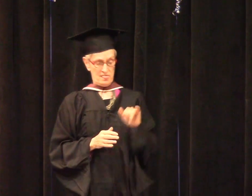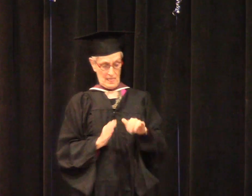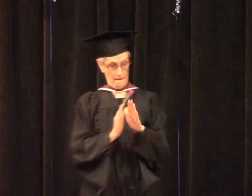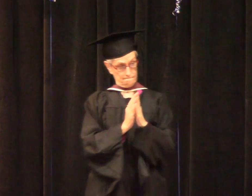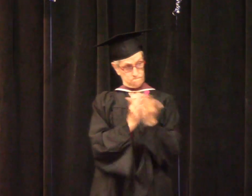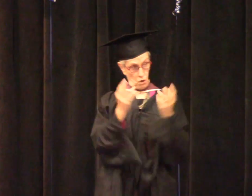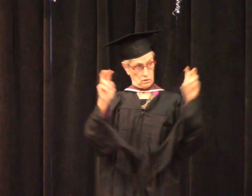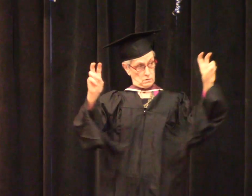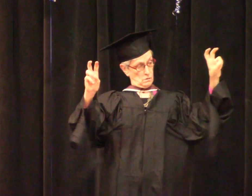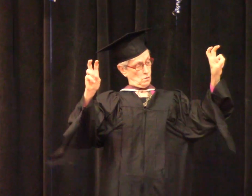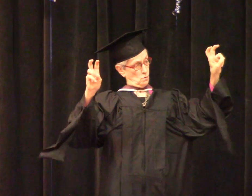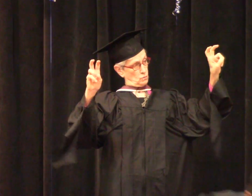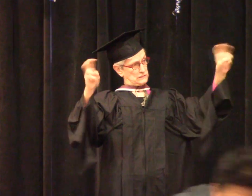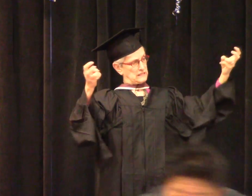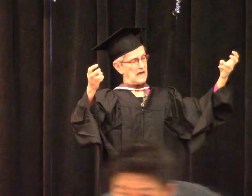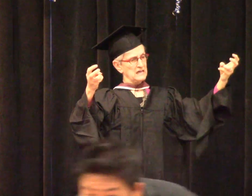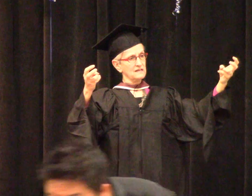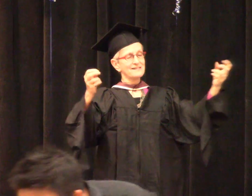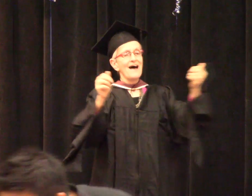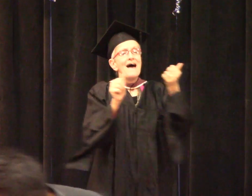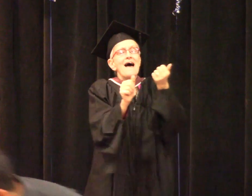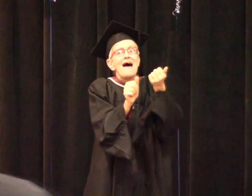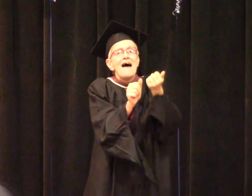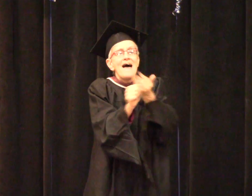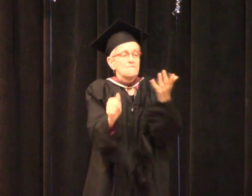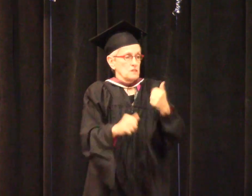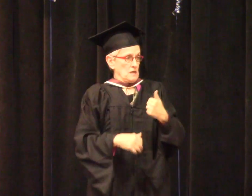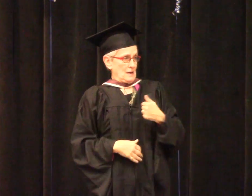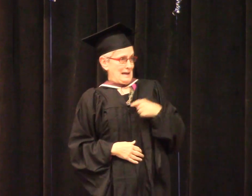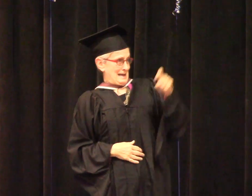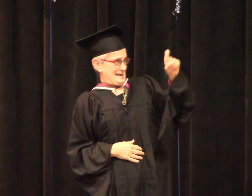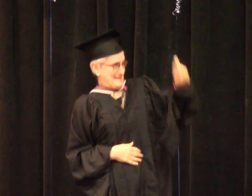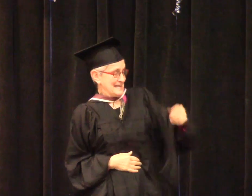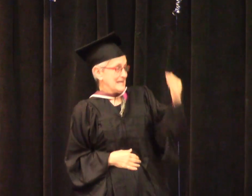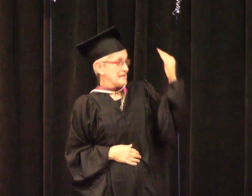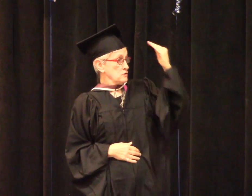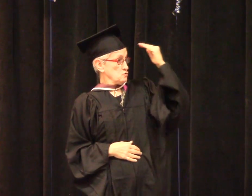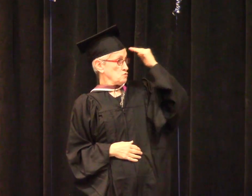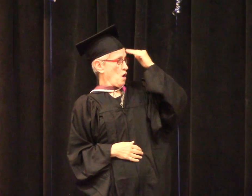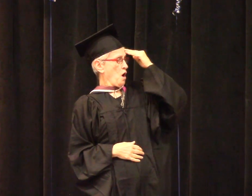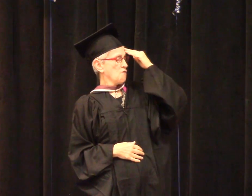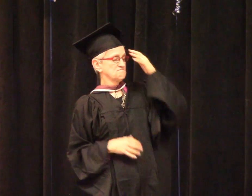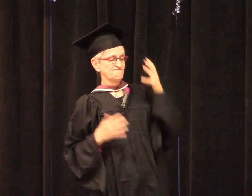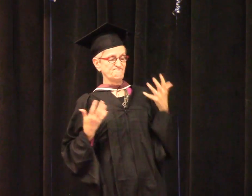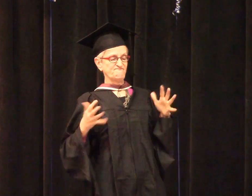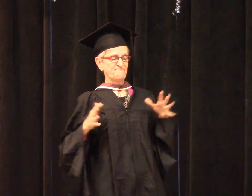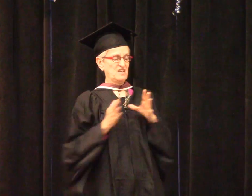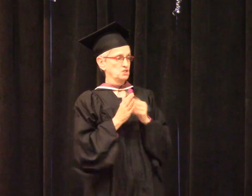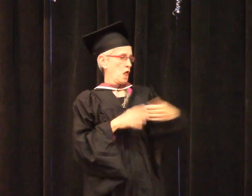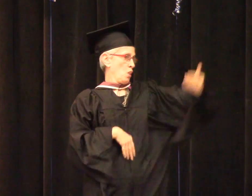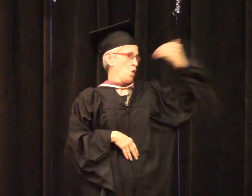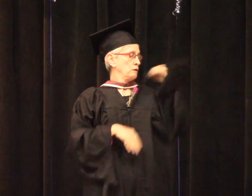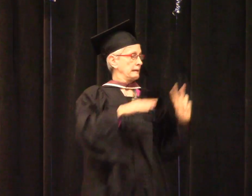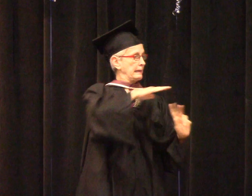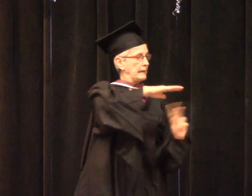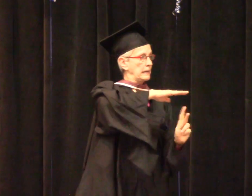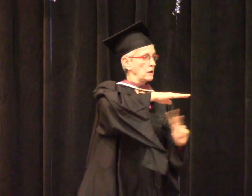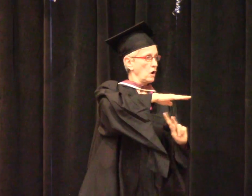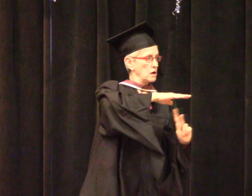But there was one man who wrote a book, and the book is entitled Everything I Need to Know I Learned in